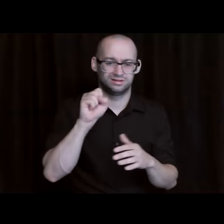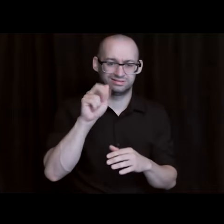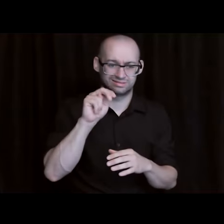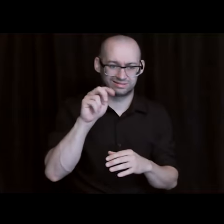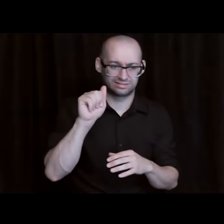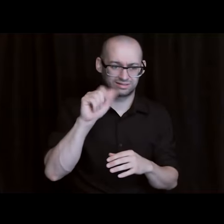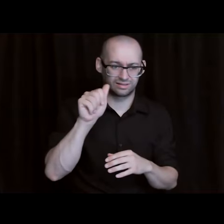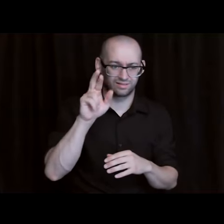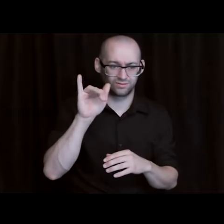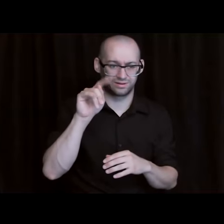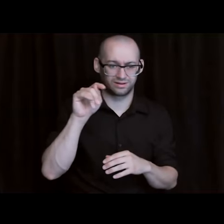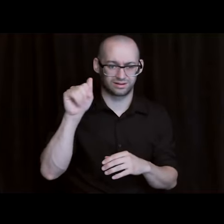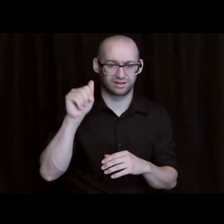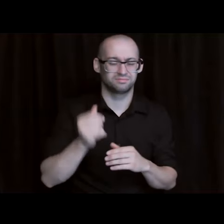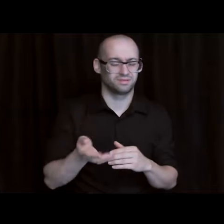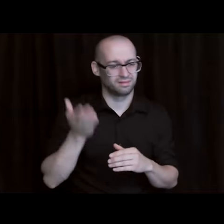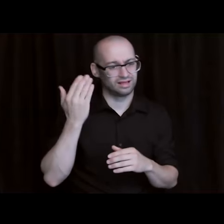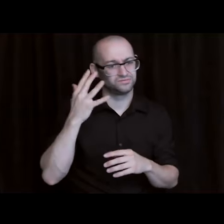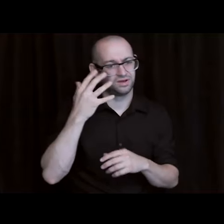Within the last 5 years,